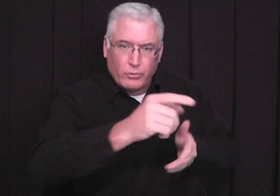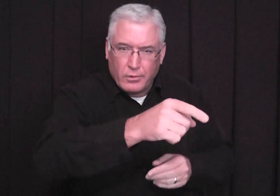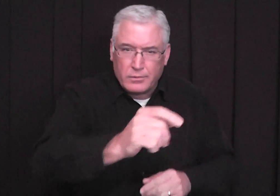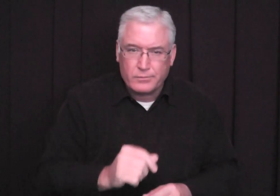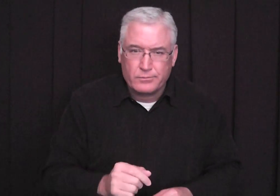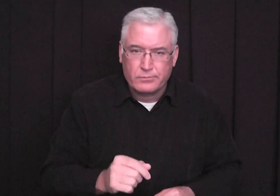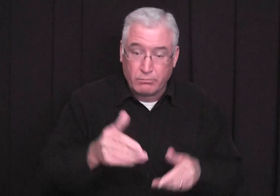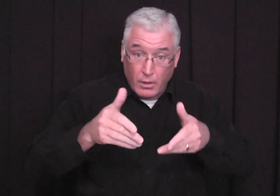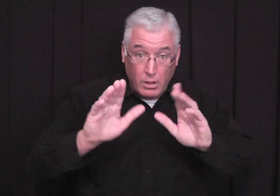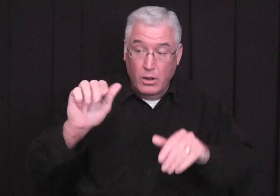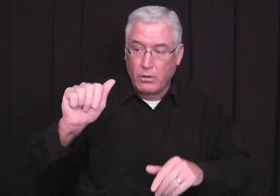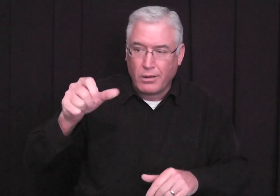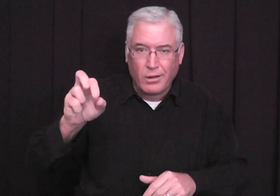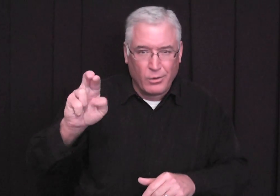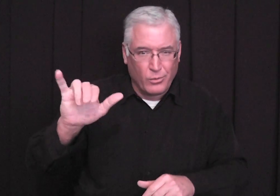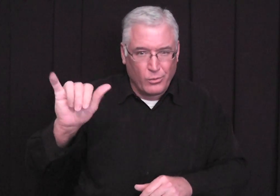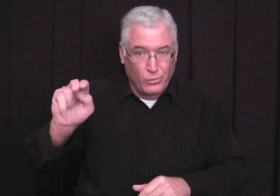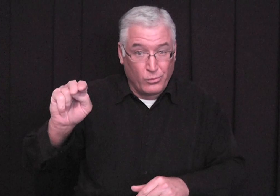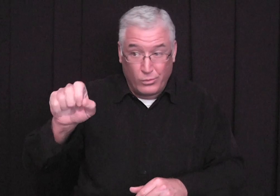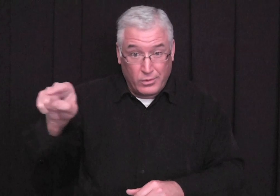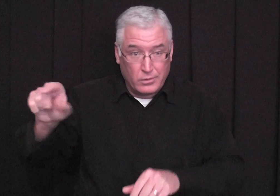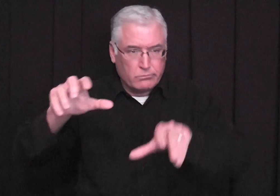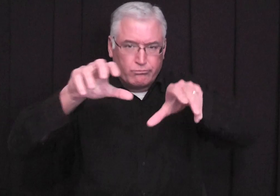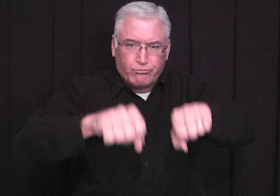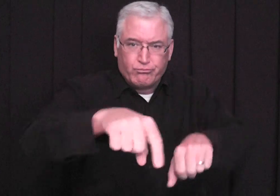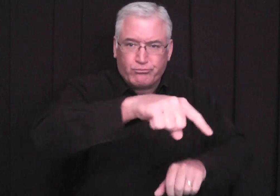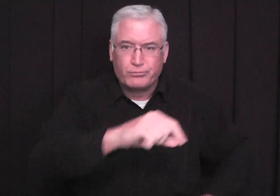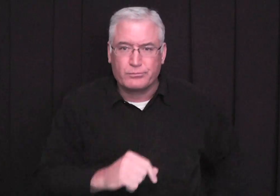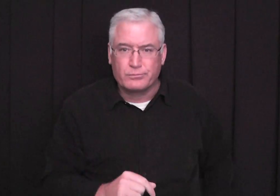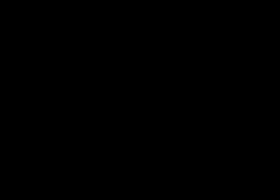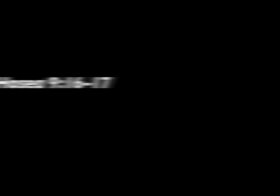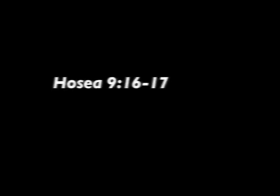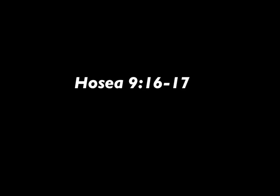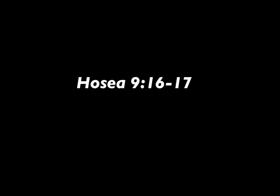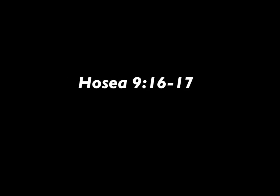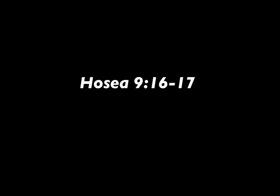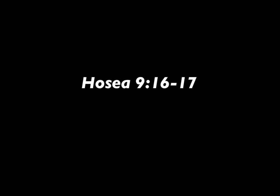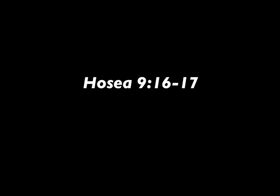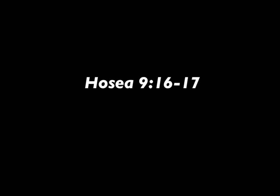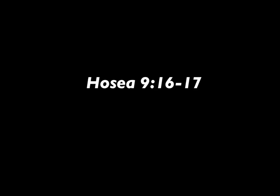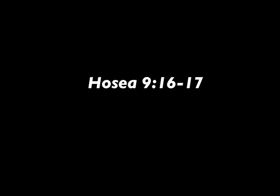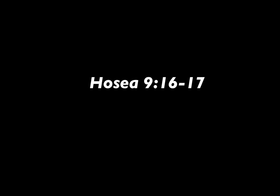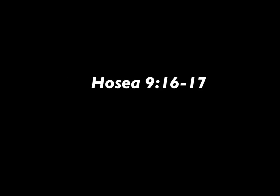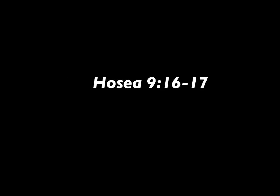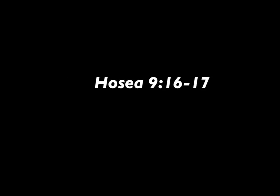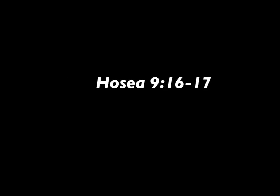warned them that God was going to use the Assyrians to take them into exile.